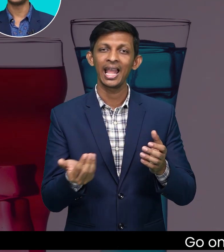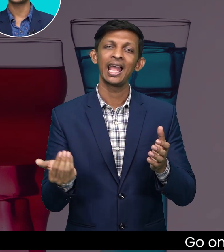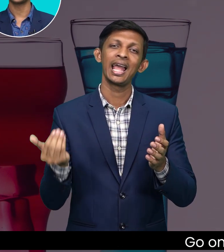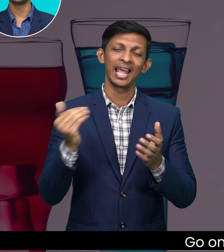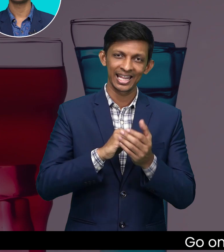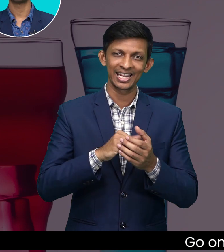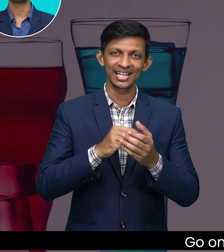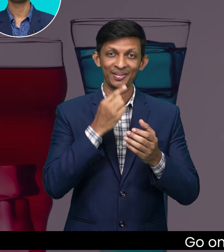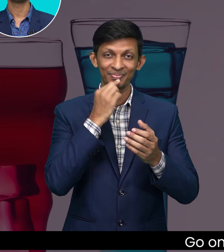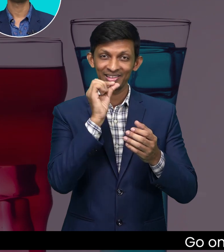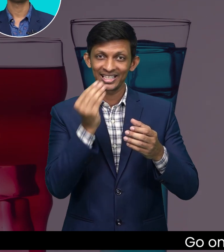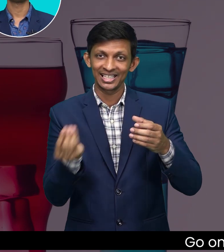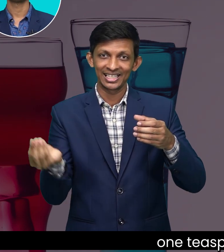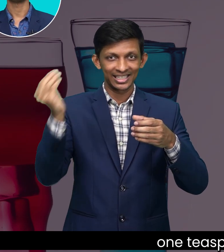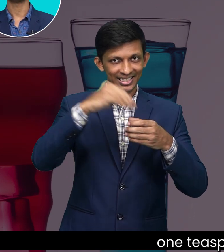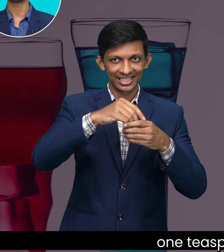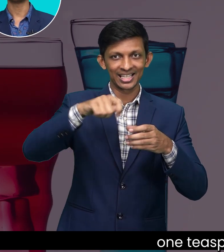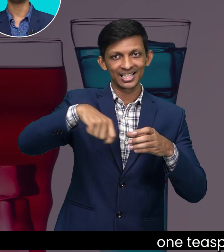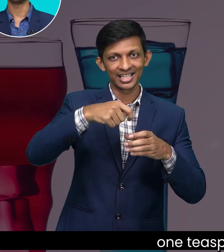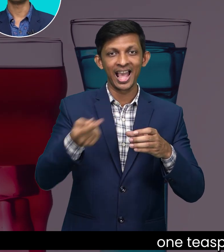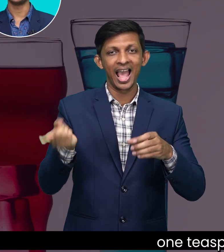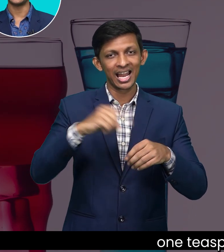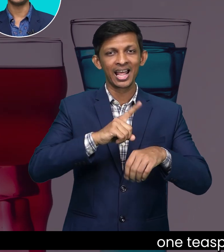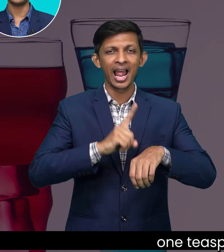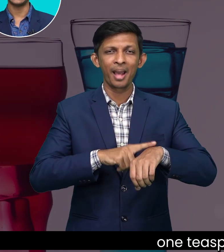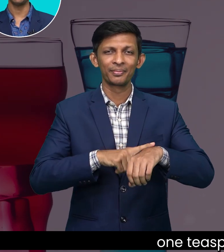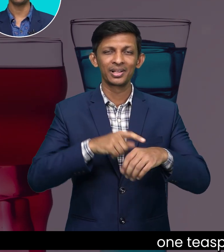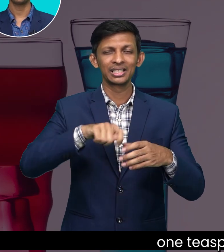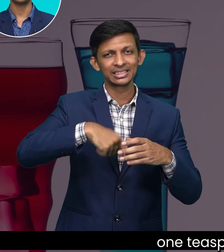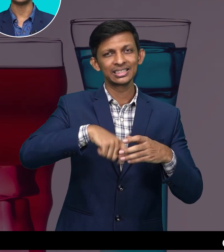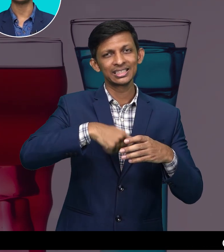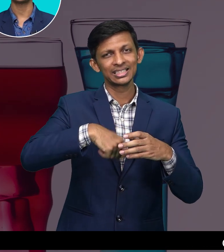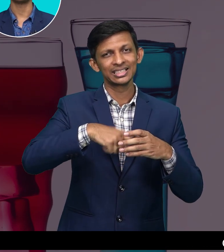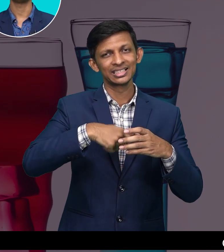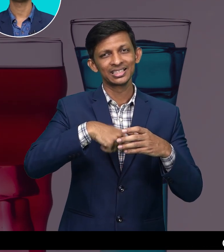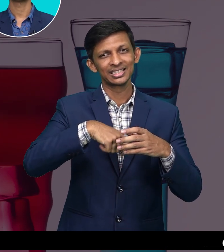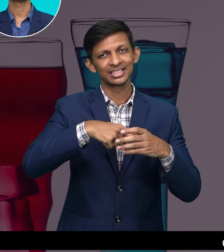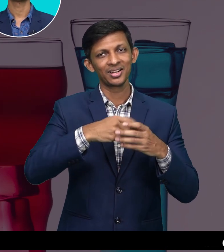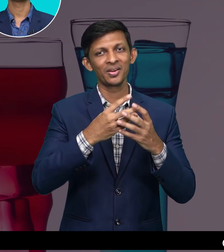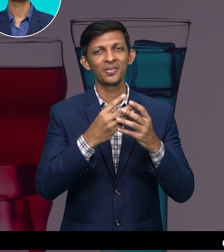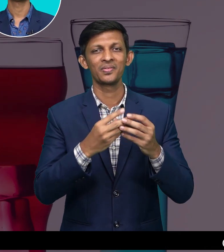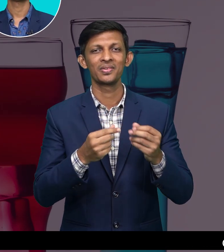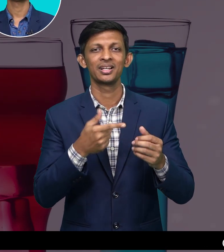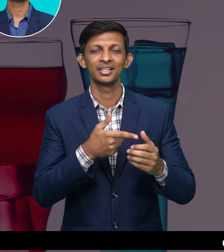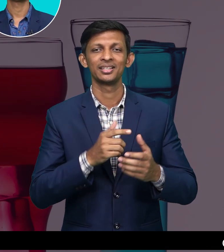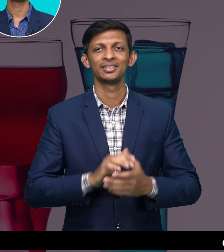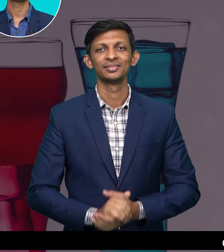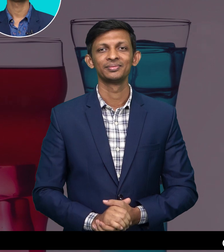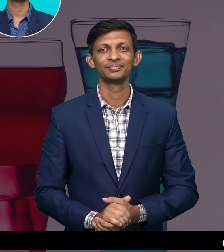Go on adding salt, 1 teaspoonful at a time, and stir.